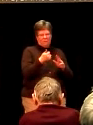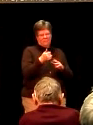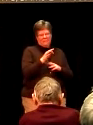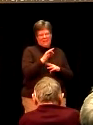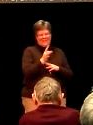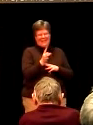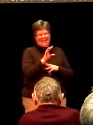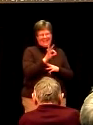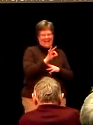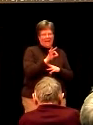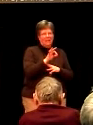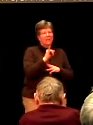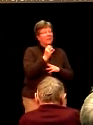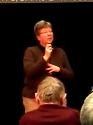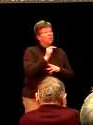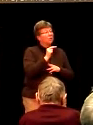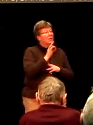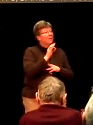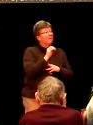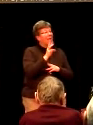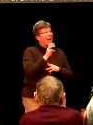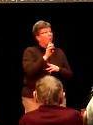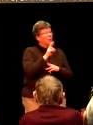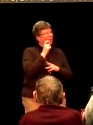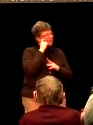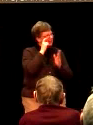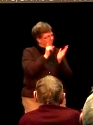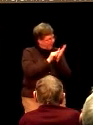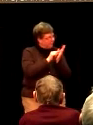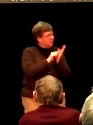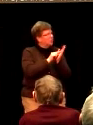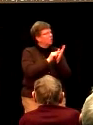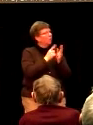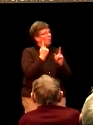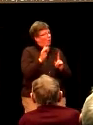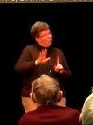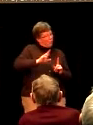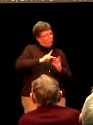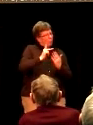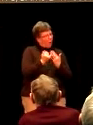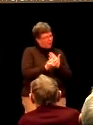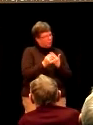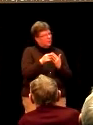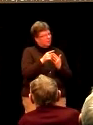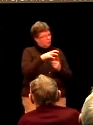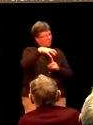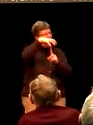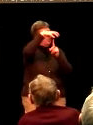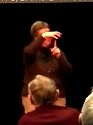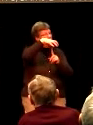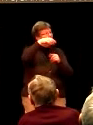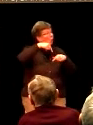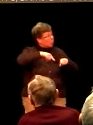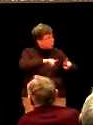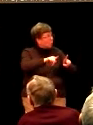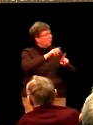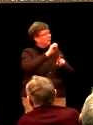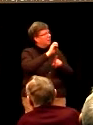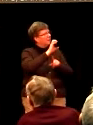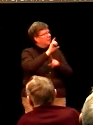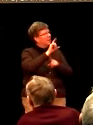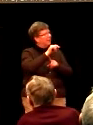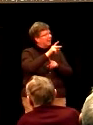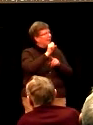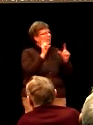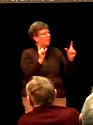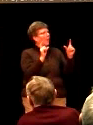1989. Jen Fowler at the AASO just published results from one of her projects where she put some balloons up during an eclipse, and they measured gravity waves